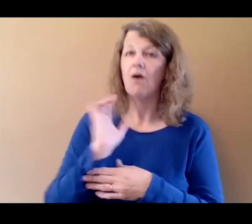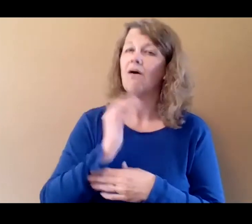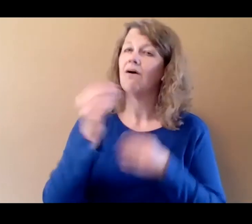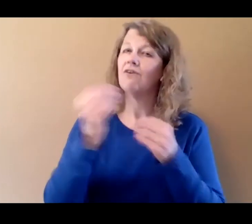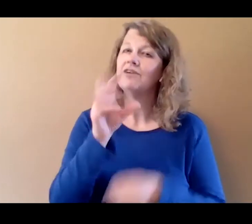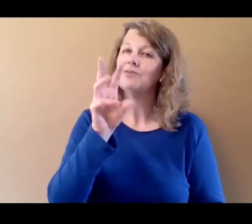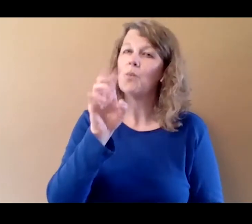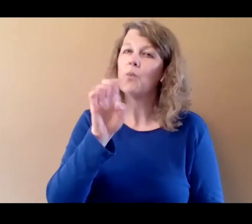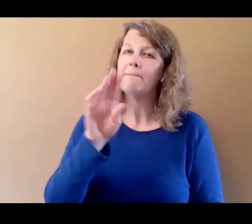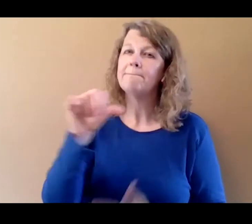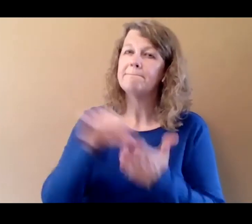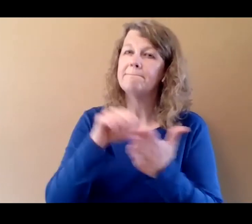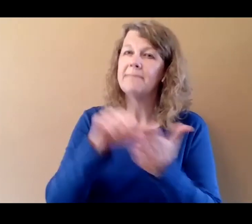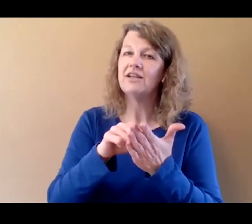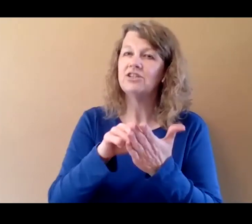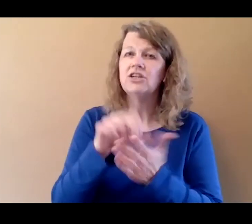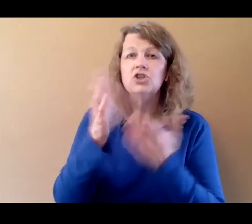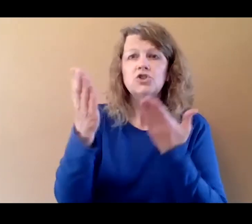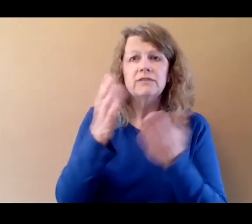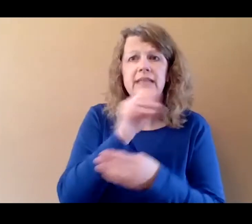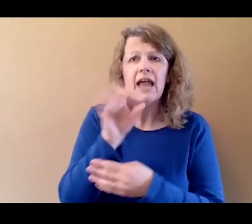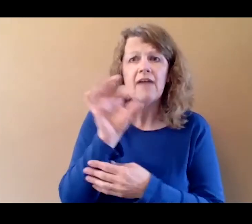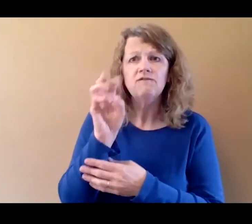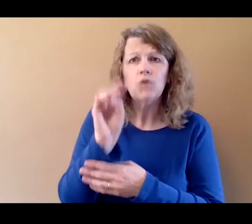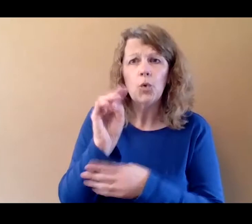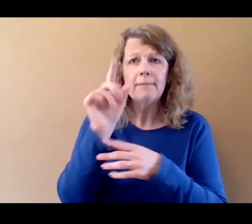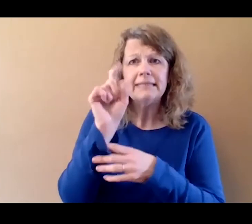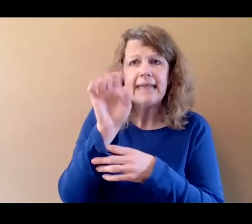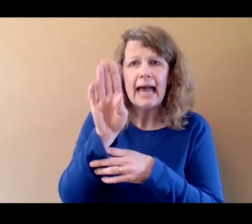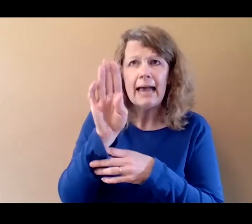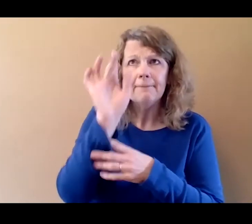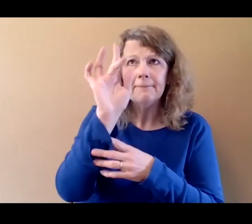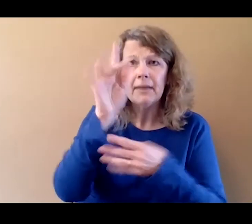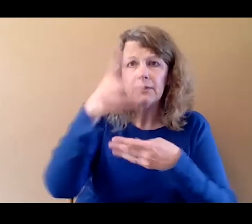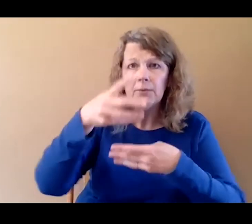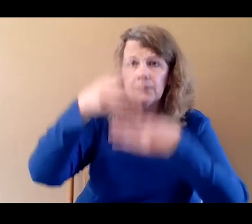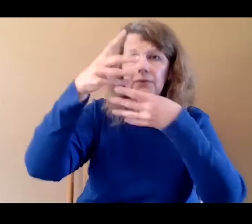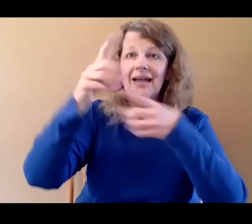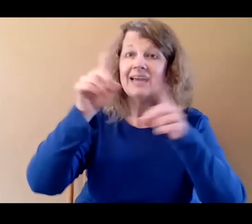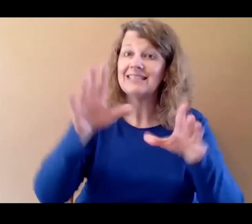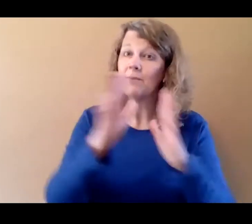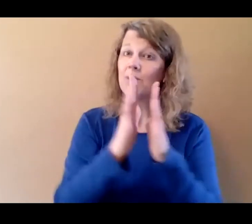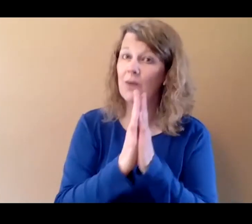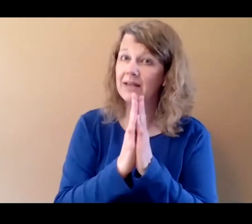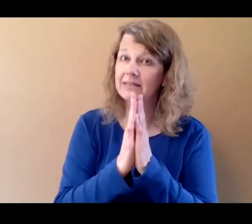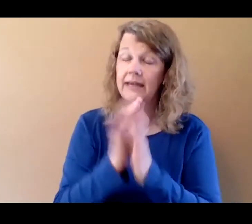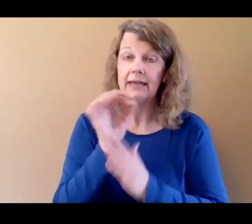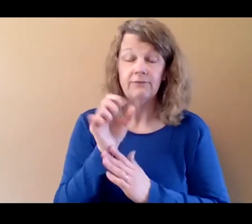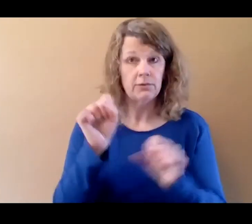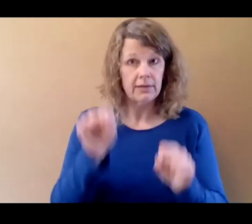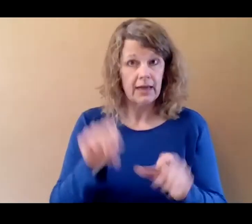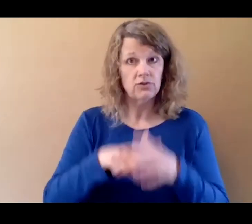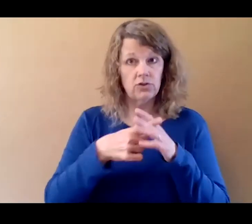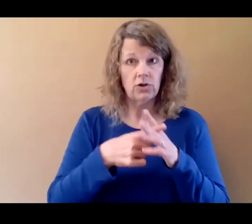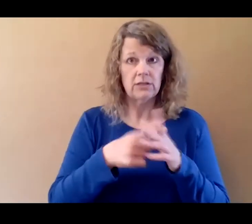webpage. Just click on the Services and Forms tab and scroll down to the exam request. If you are able to start